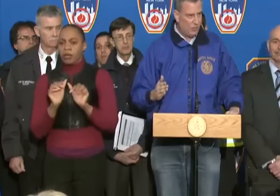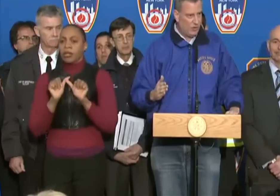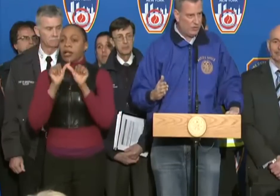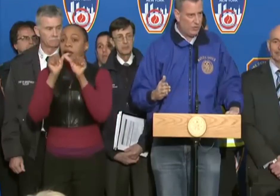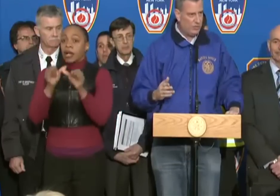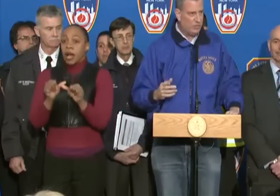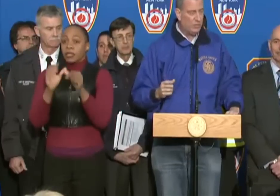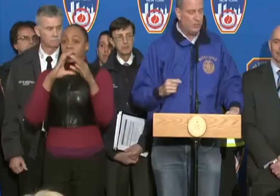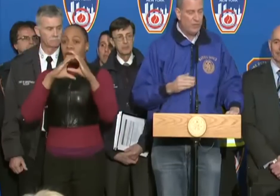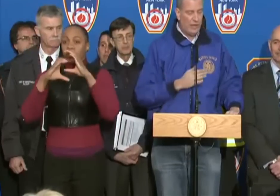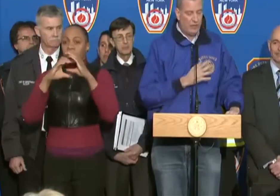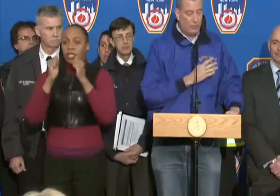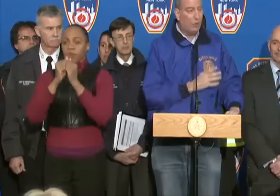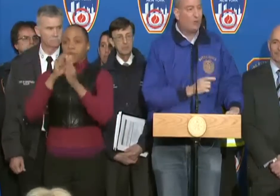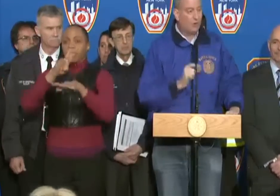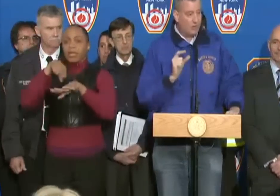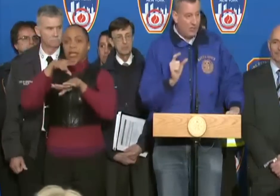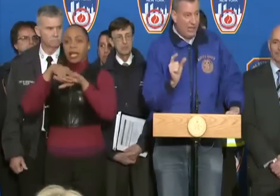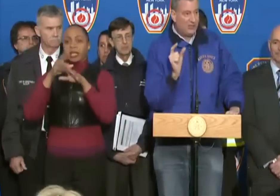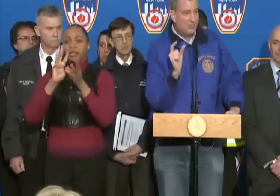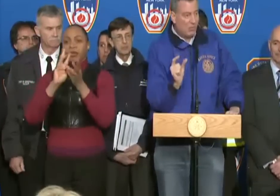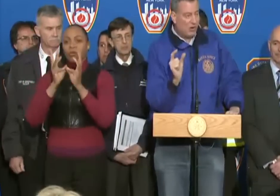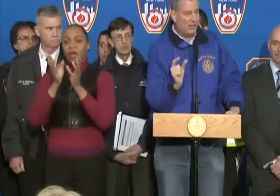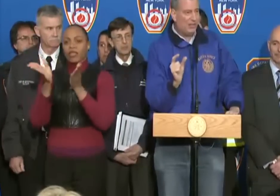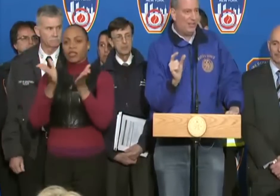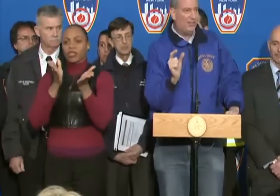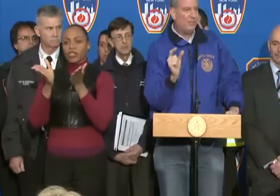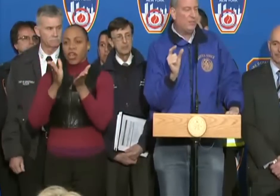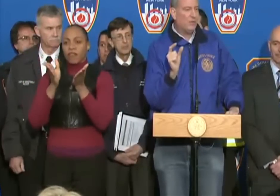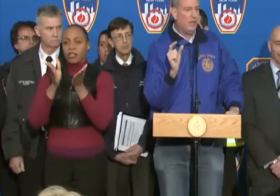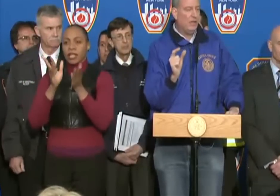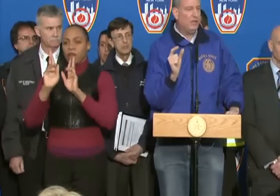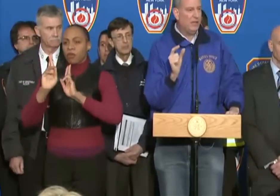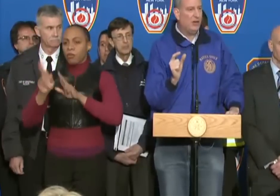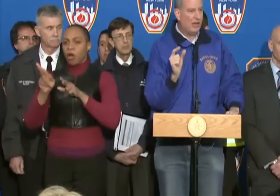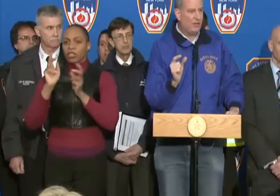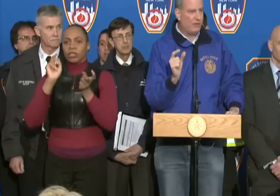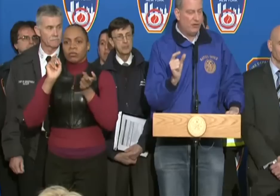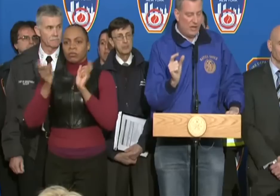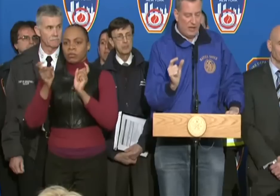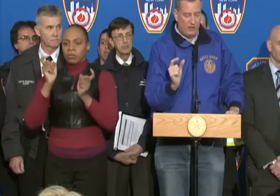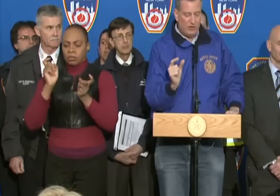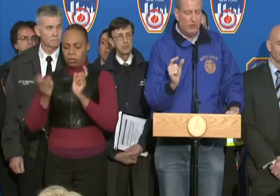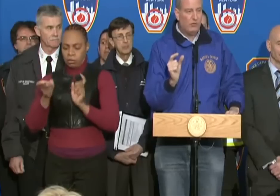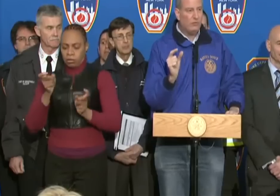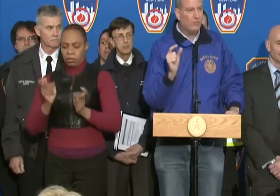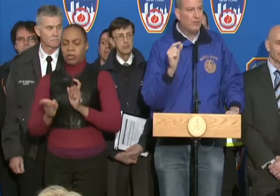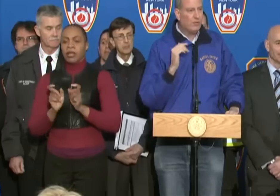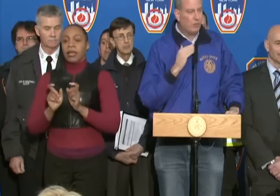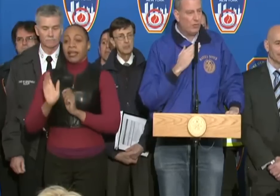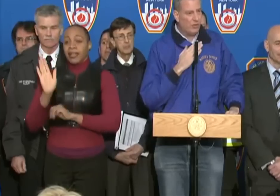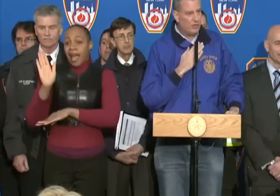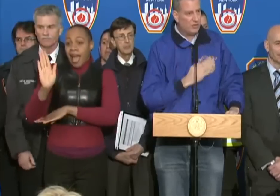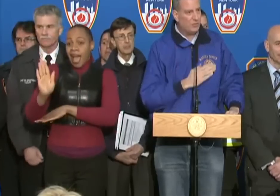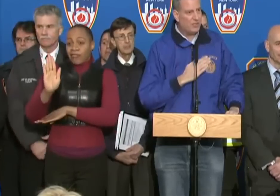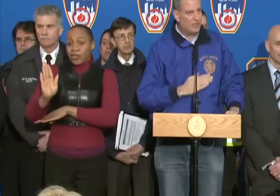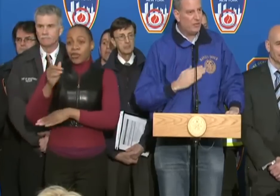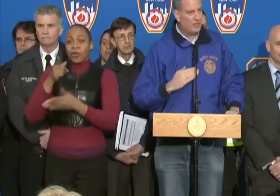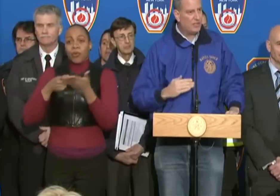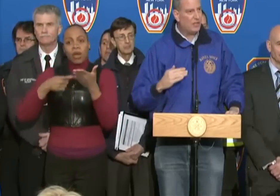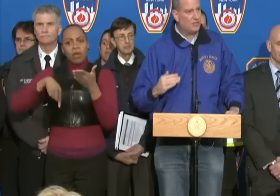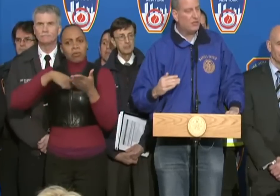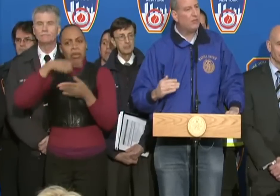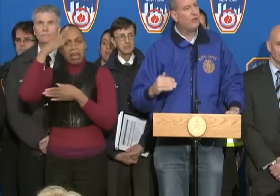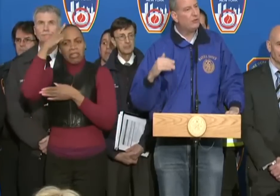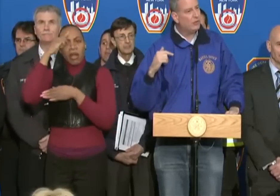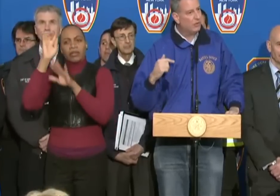with the National Weather Service, and the report changed markedly in the later afternoon from what we thought was sort of going to be a slow